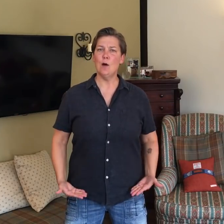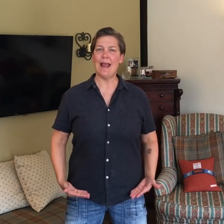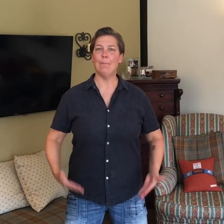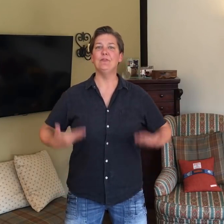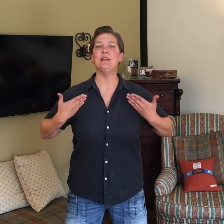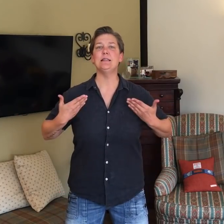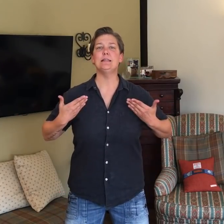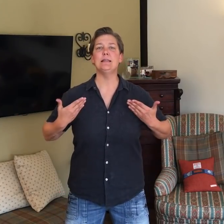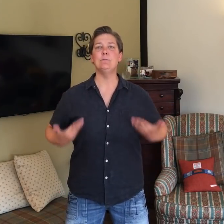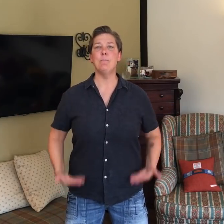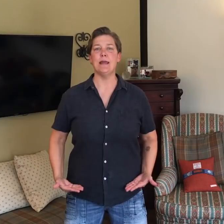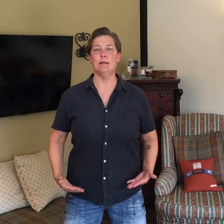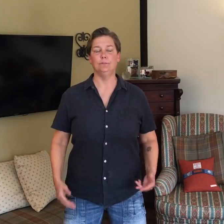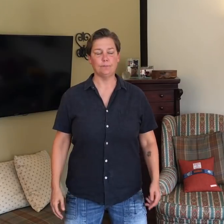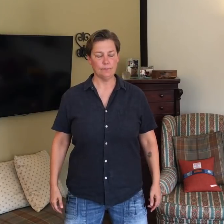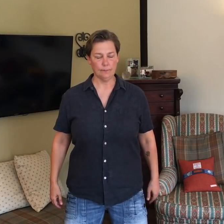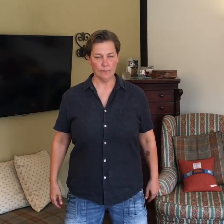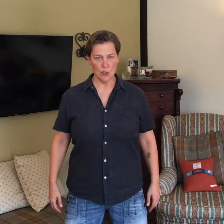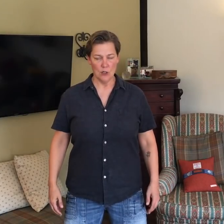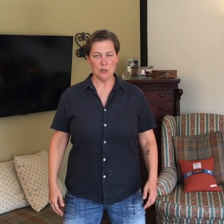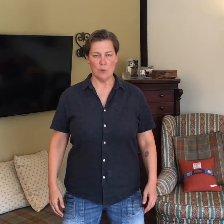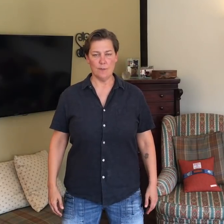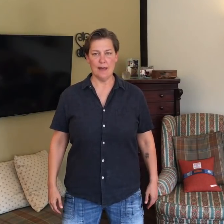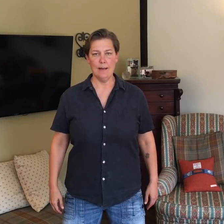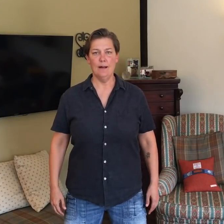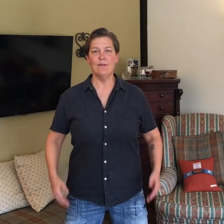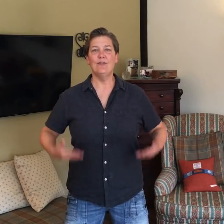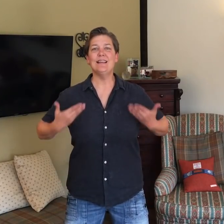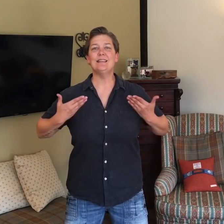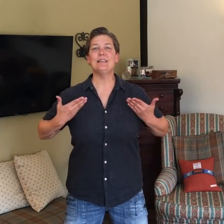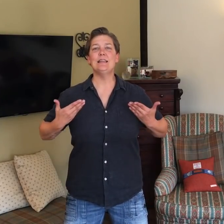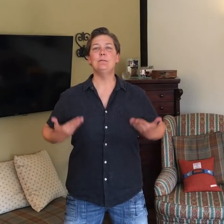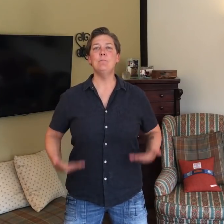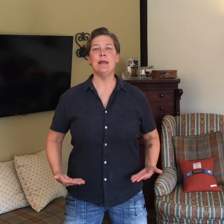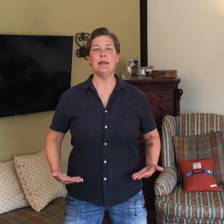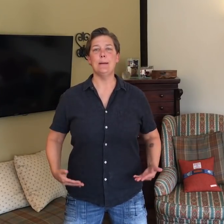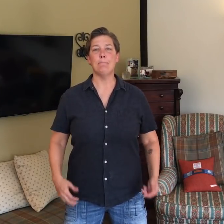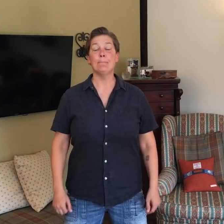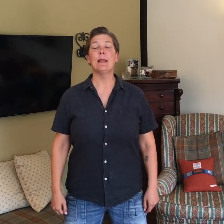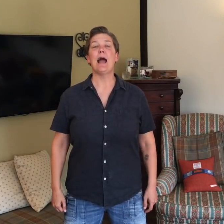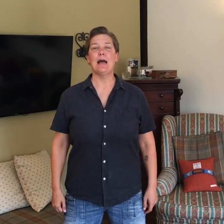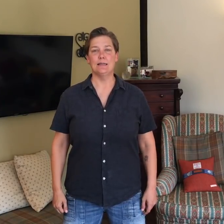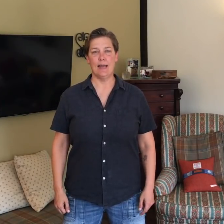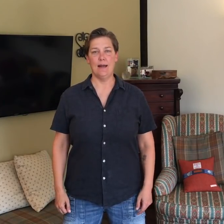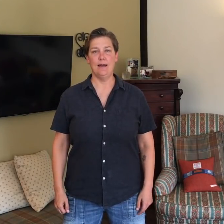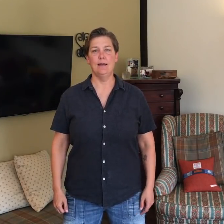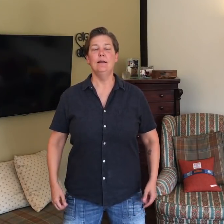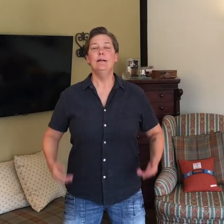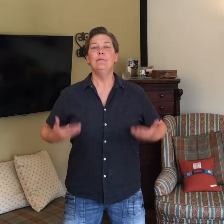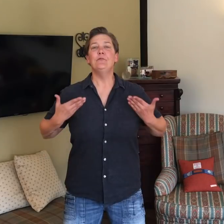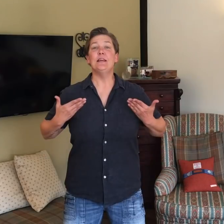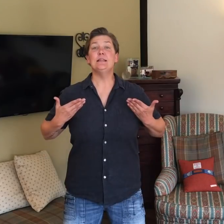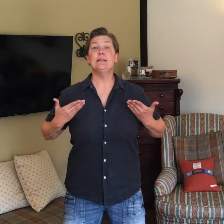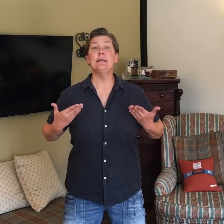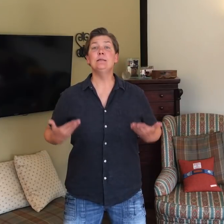am. This is me. So with me, this is me. And again, this is